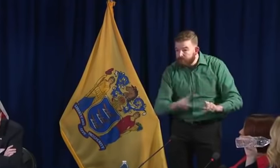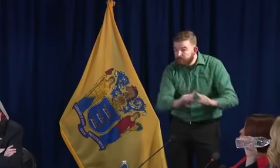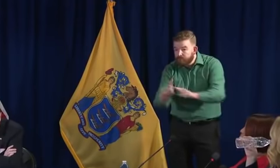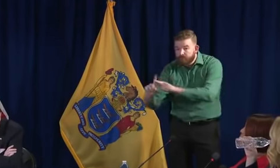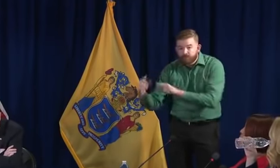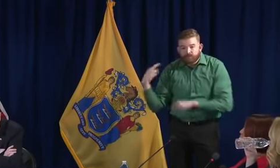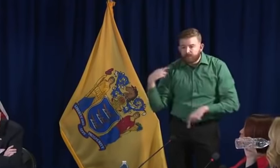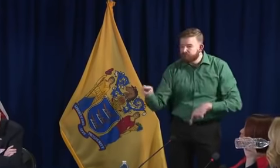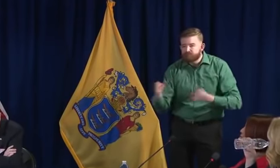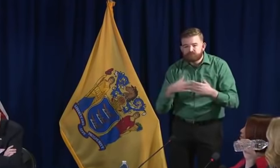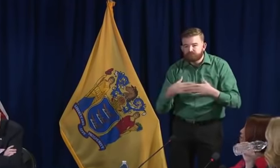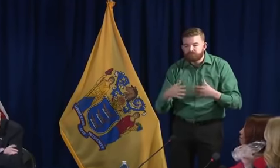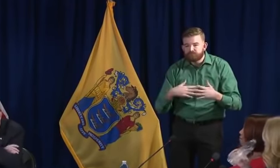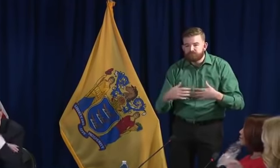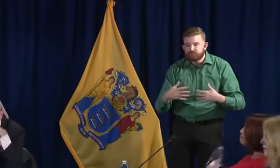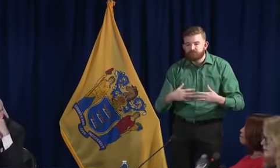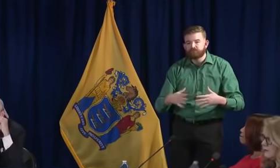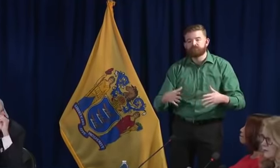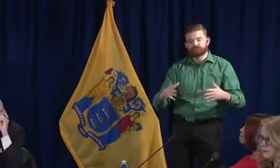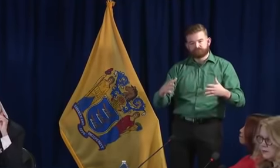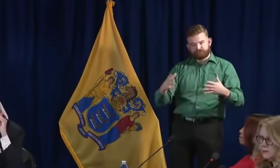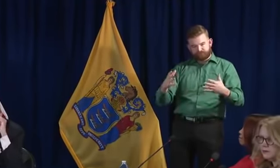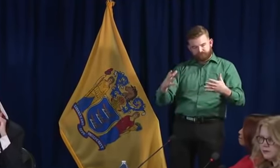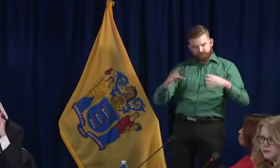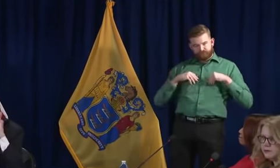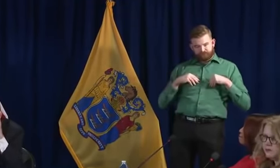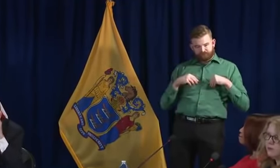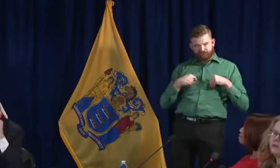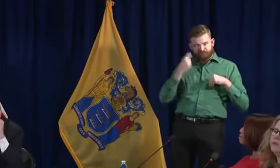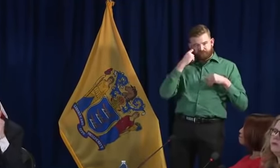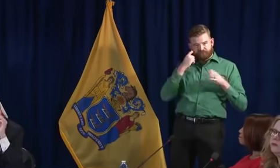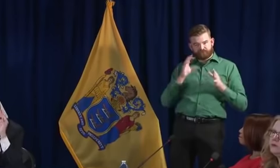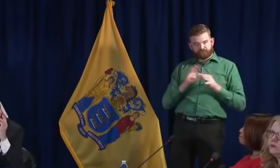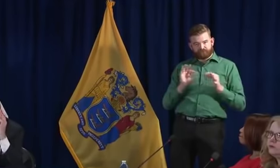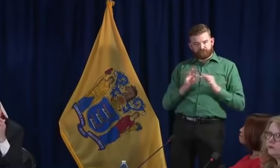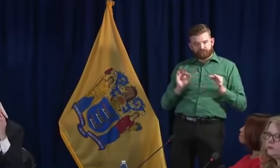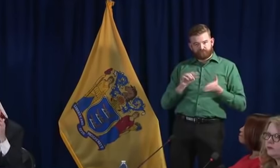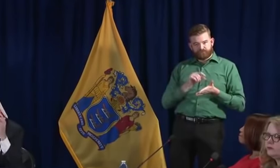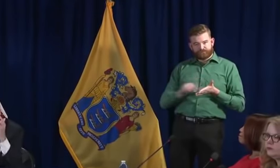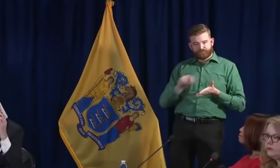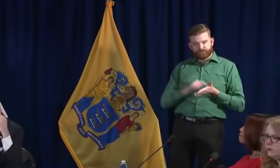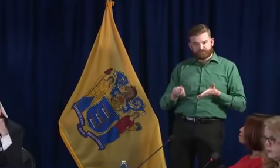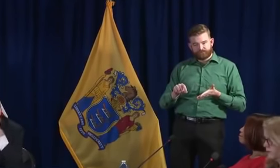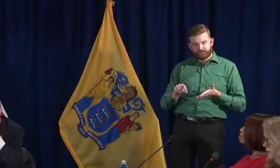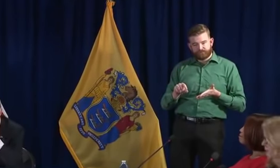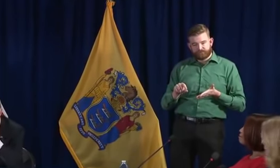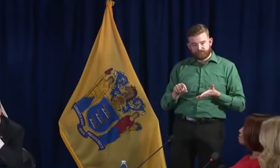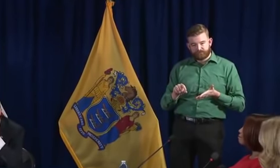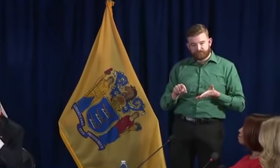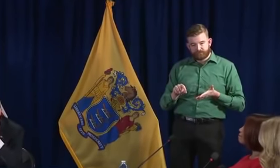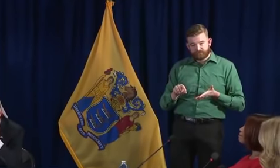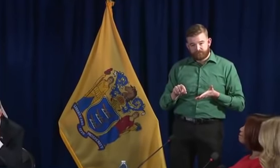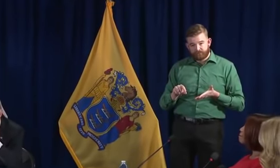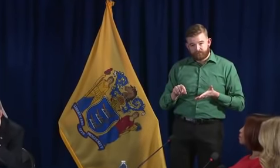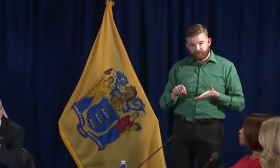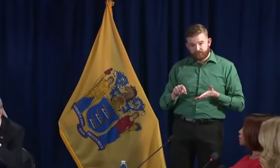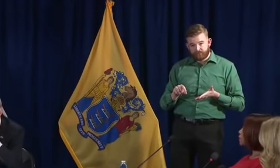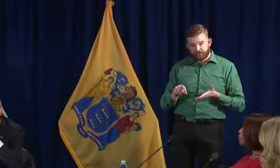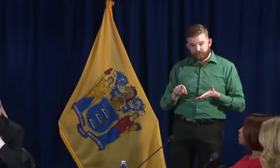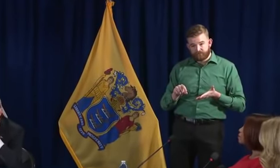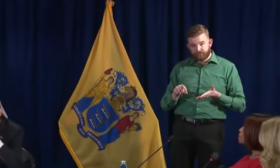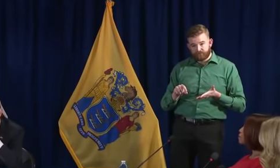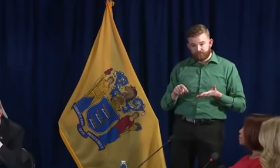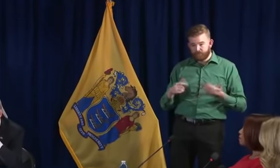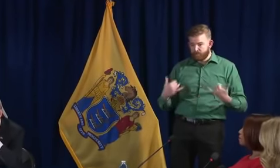words. This is an anxious time. We have said that. We understand the anxiety. We respect it. Who